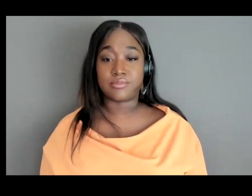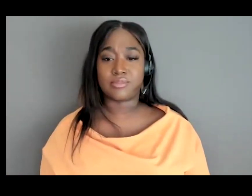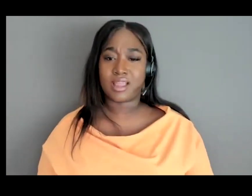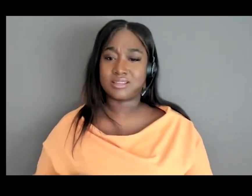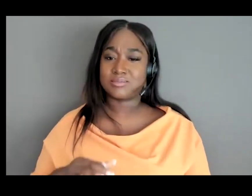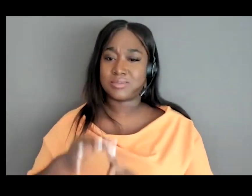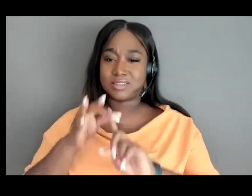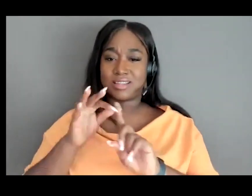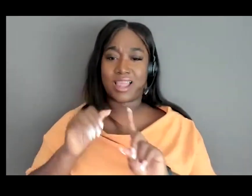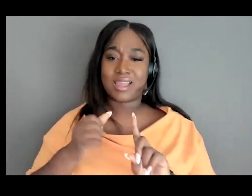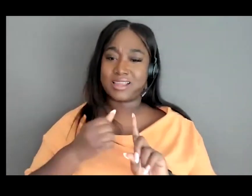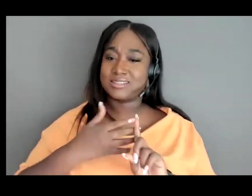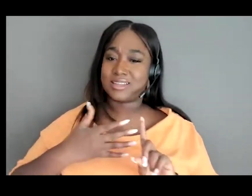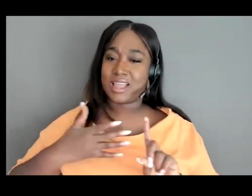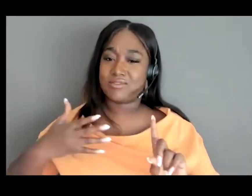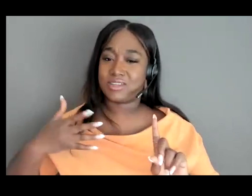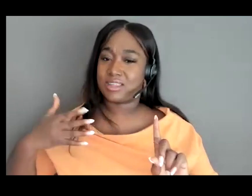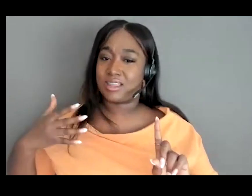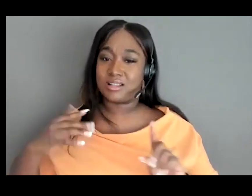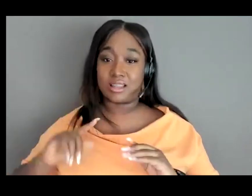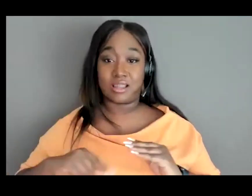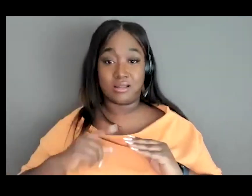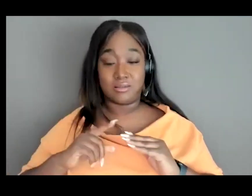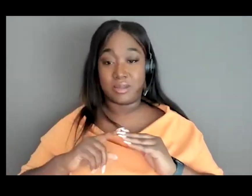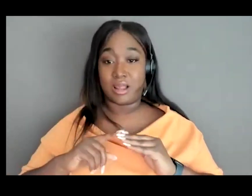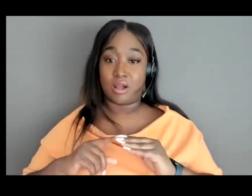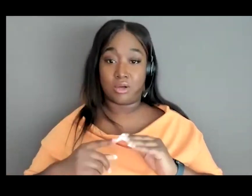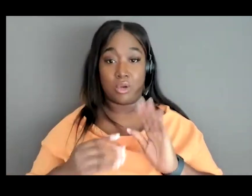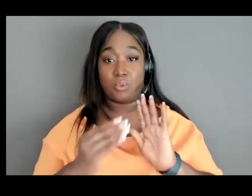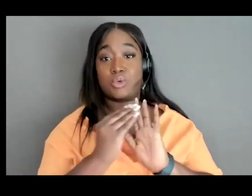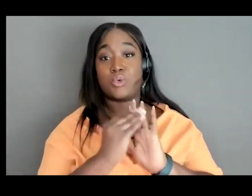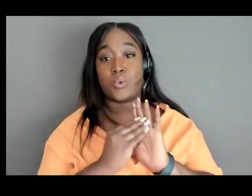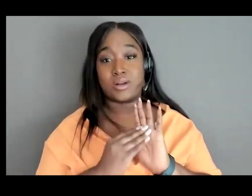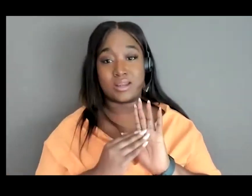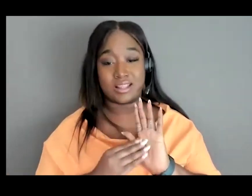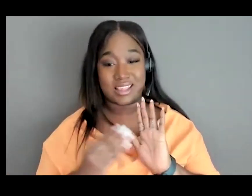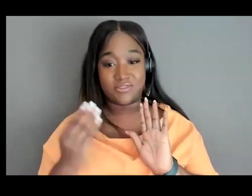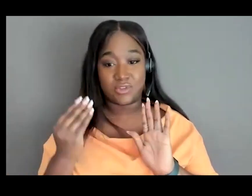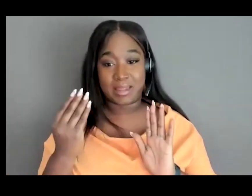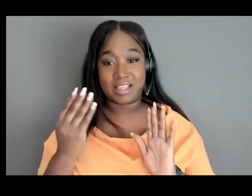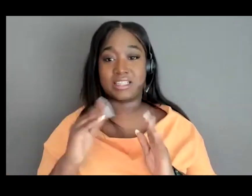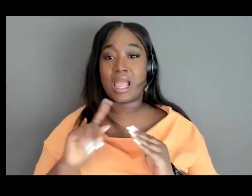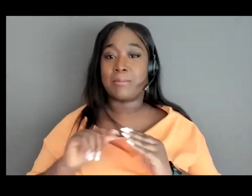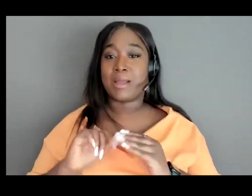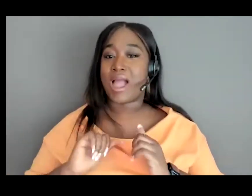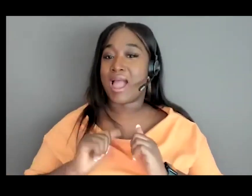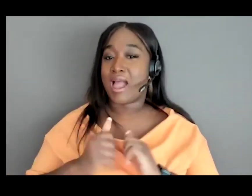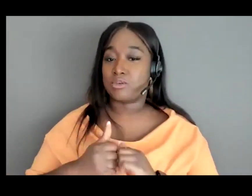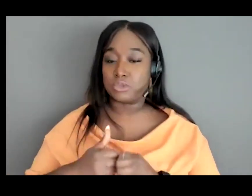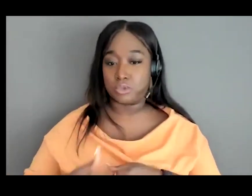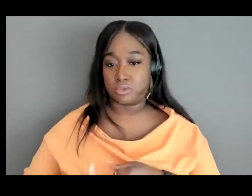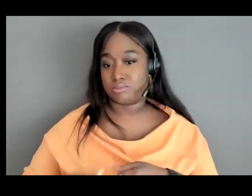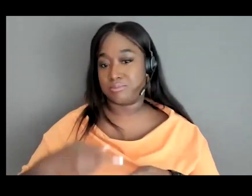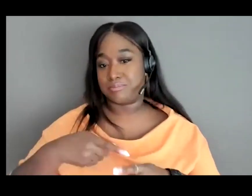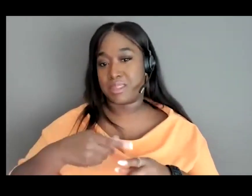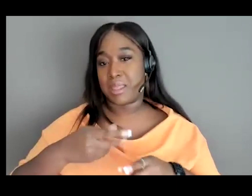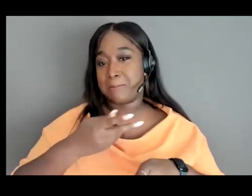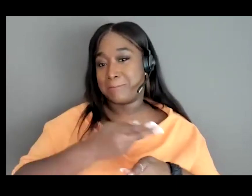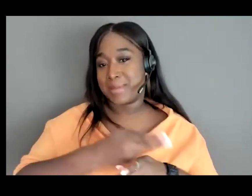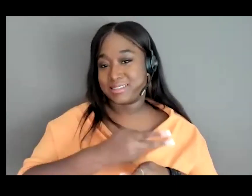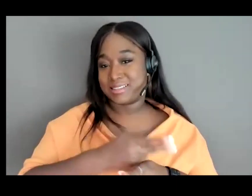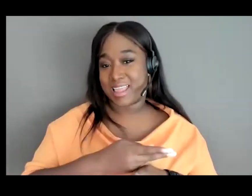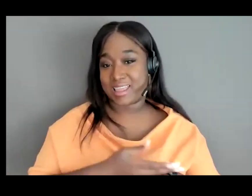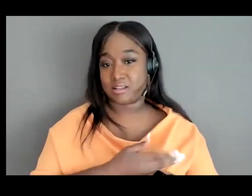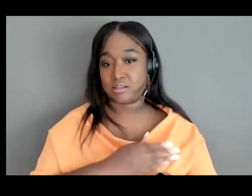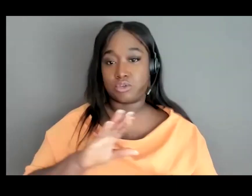Especially, I mean, I could dive in just on your recording information and how you maintain your infrastructure. It all